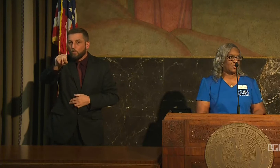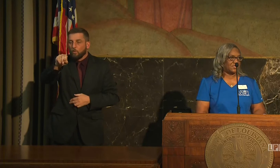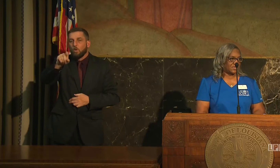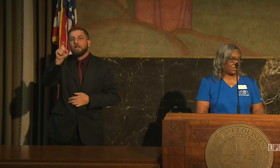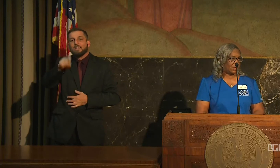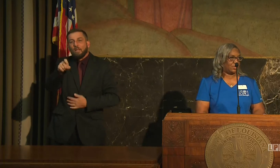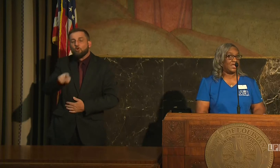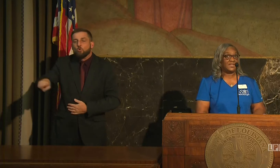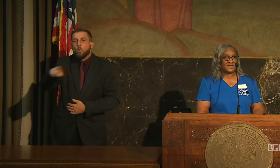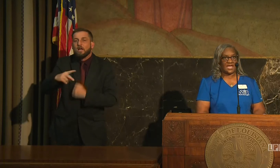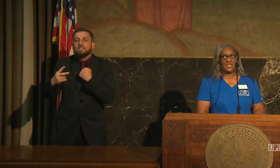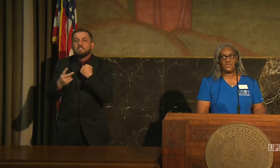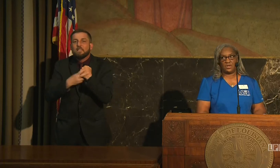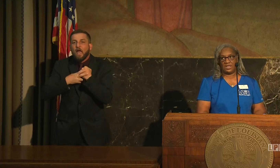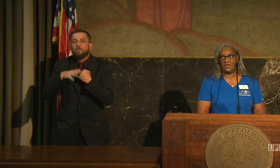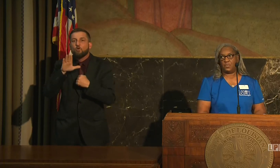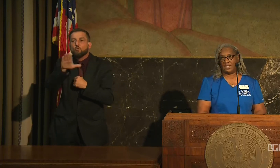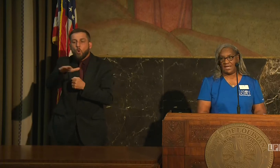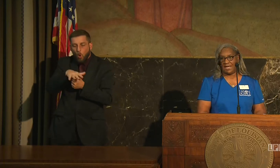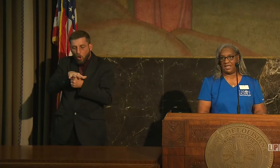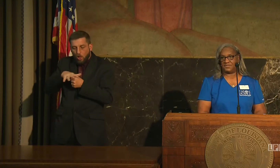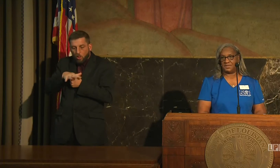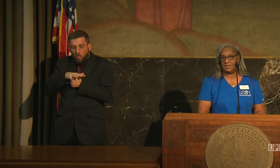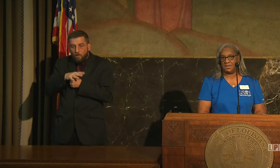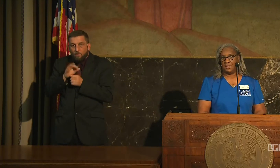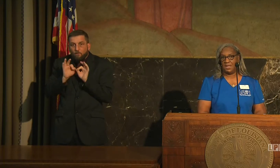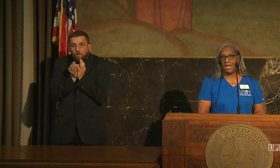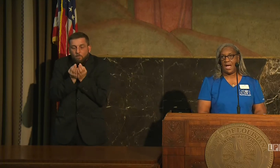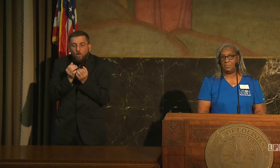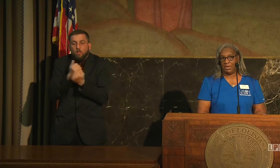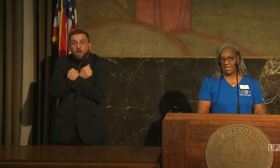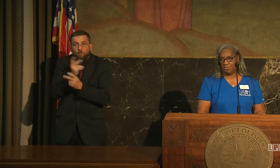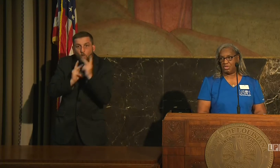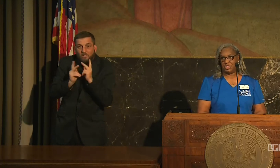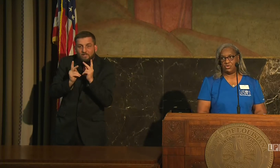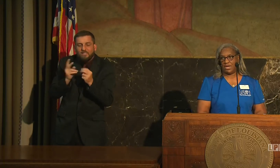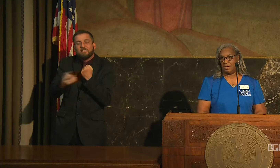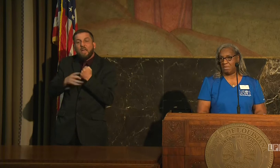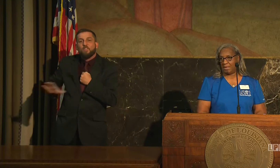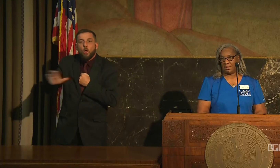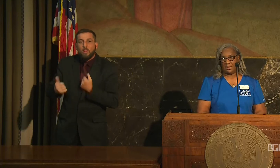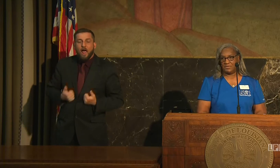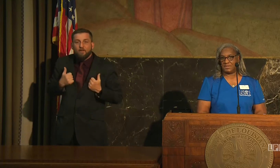your inner circle, save your loved one lives. I